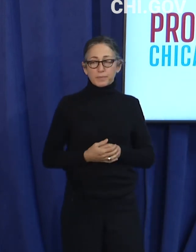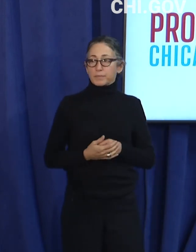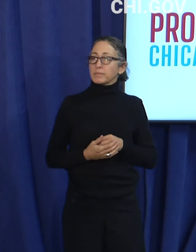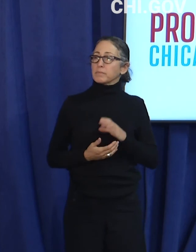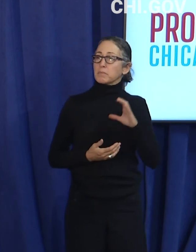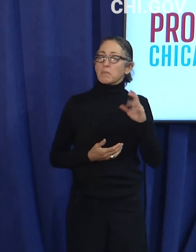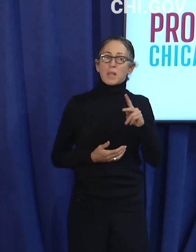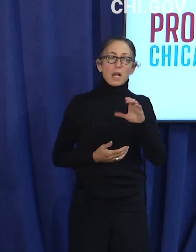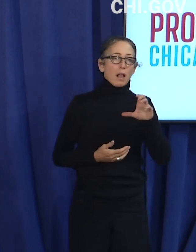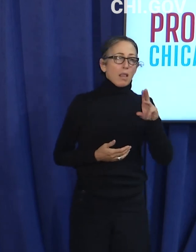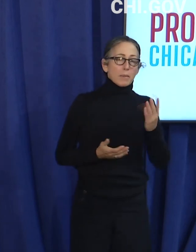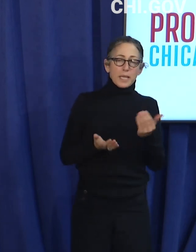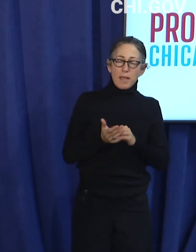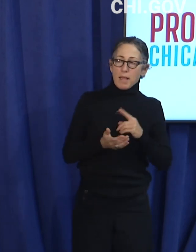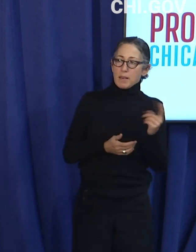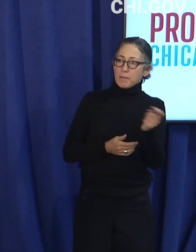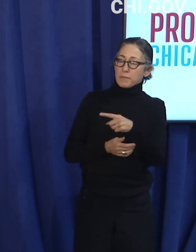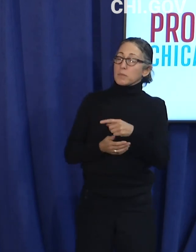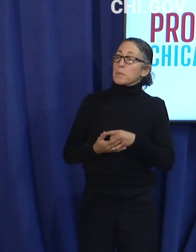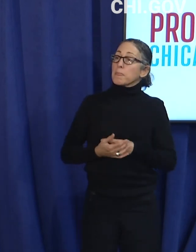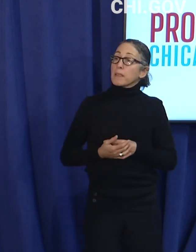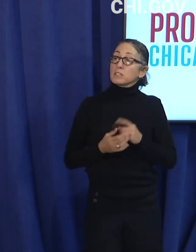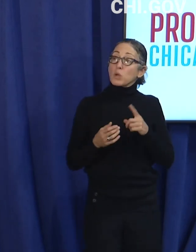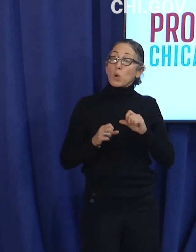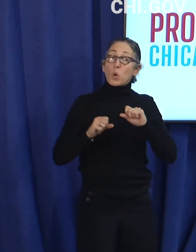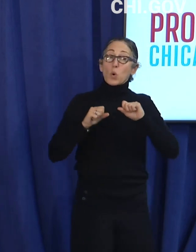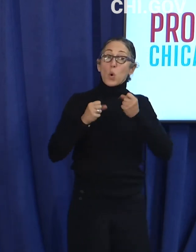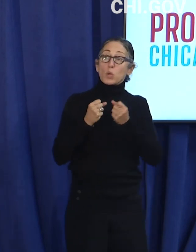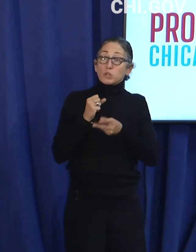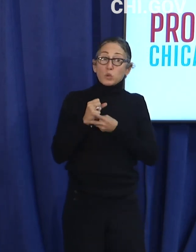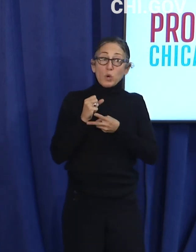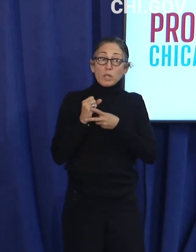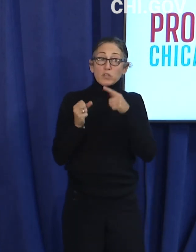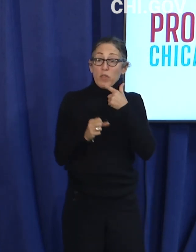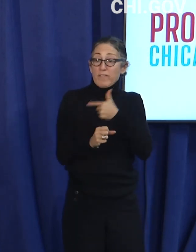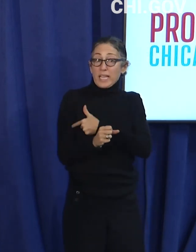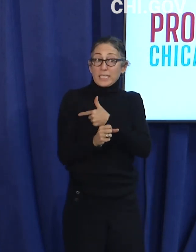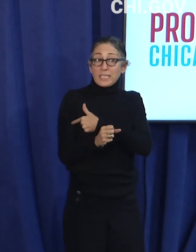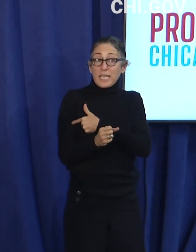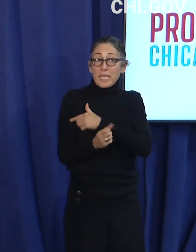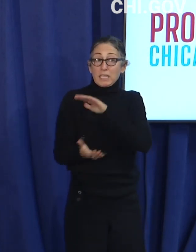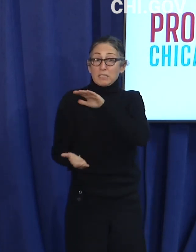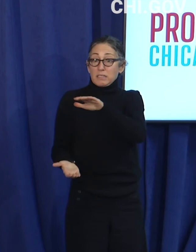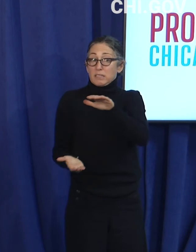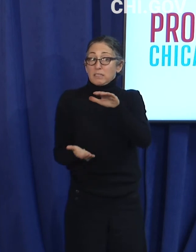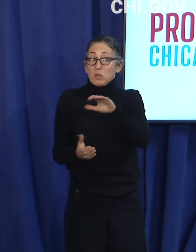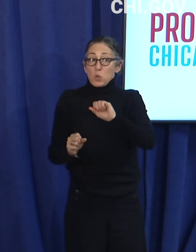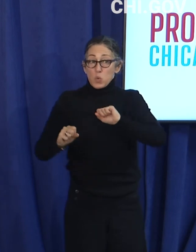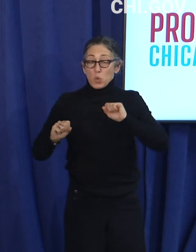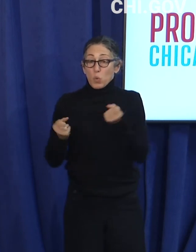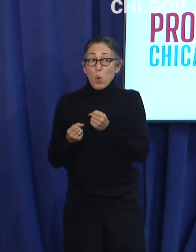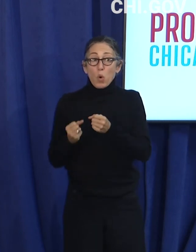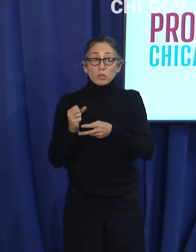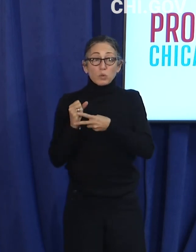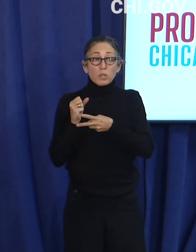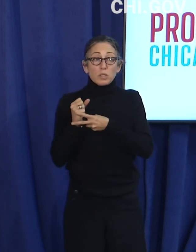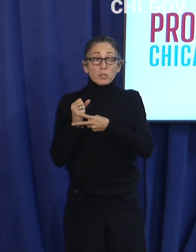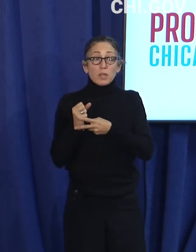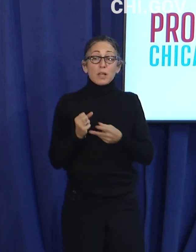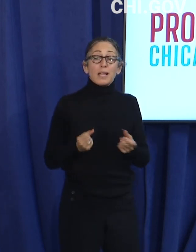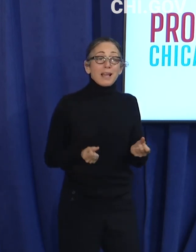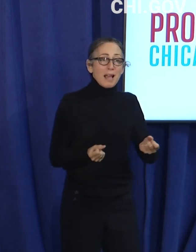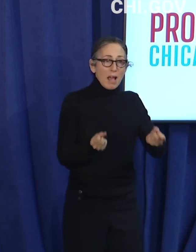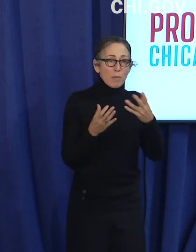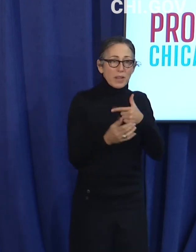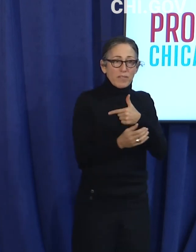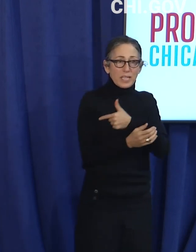could you give more details with those cold storage limitations? How much vaccine will Chicago actually be